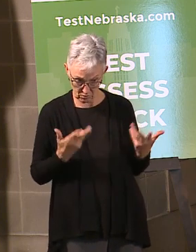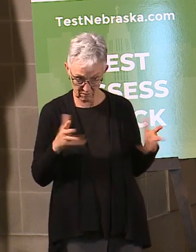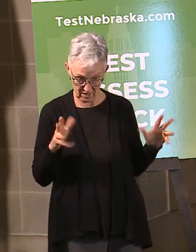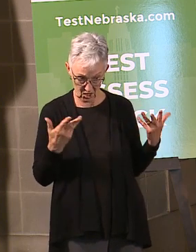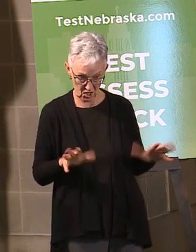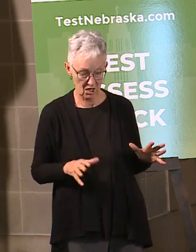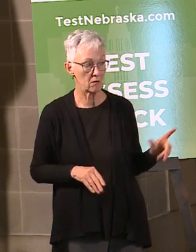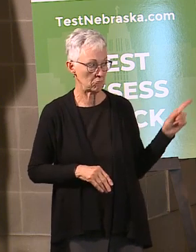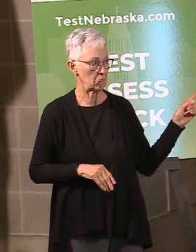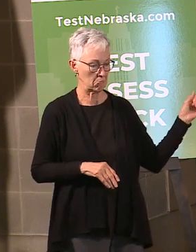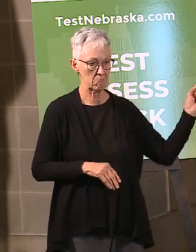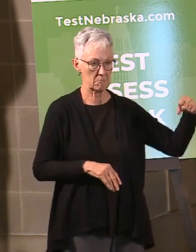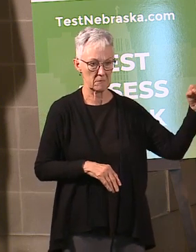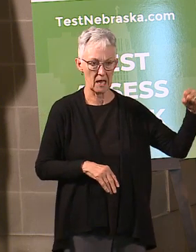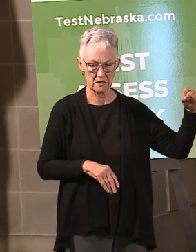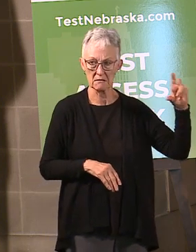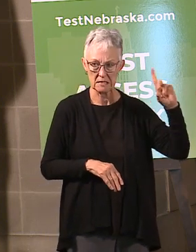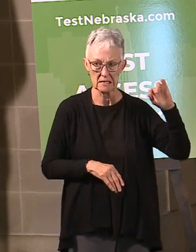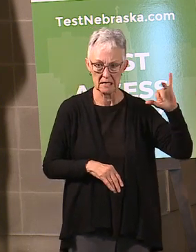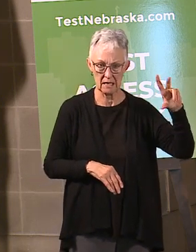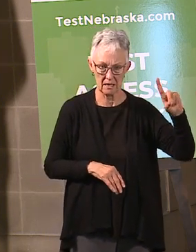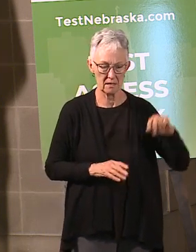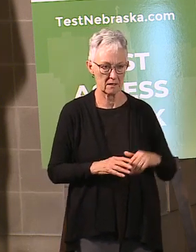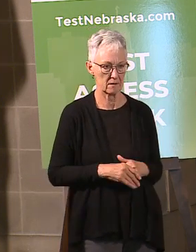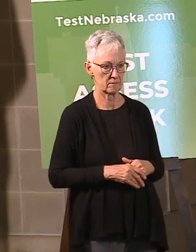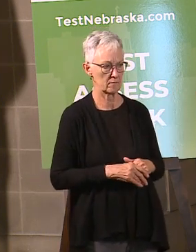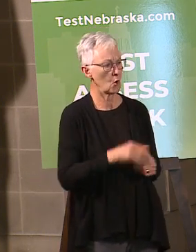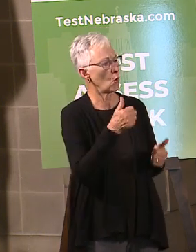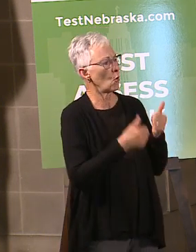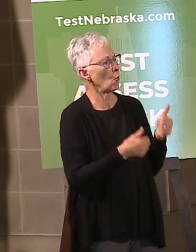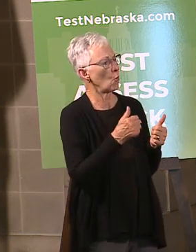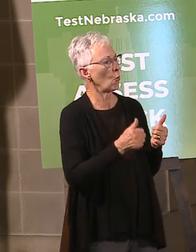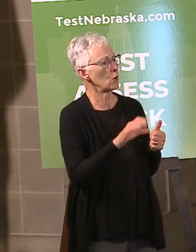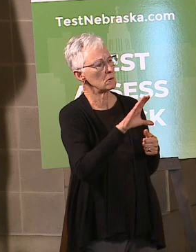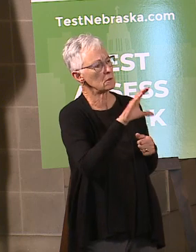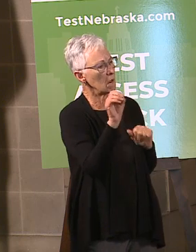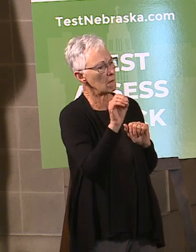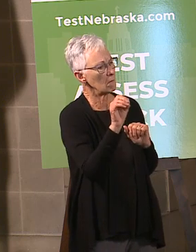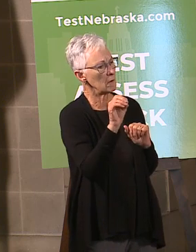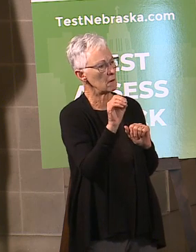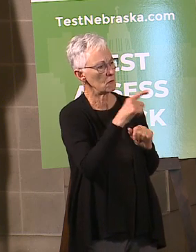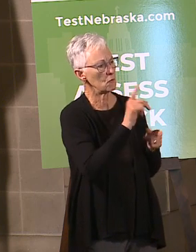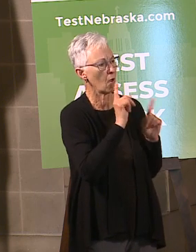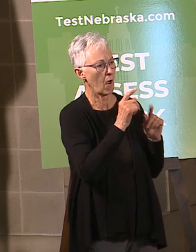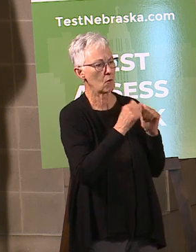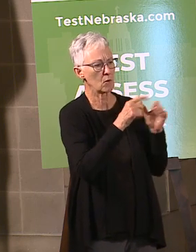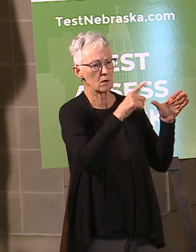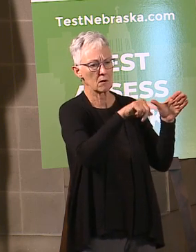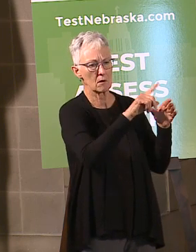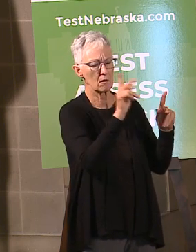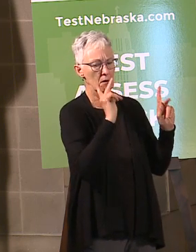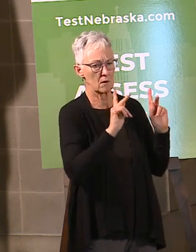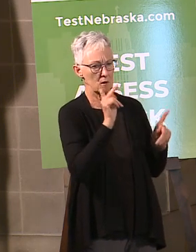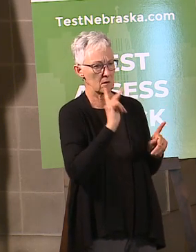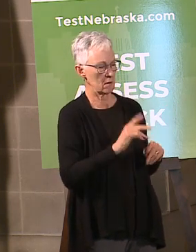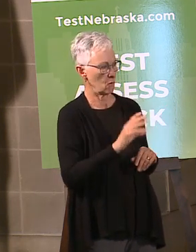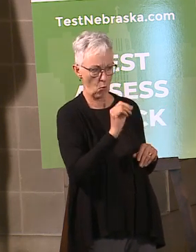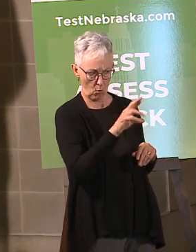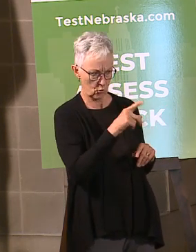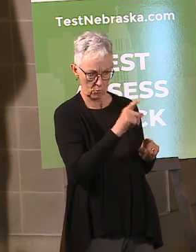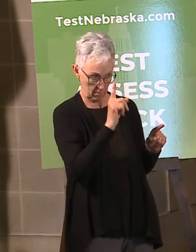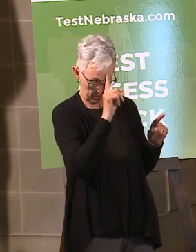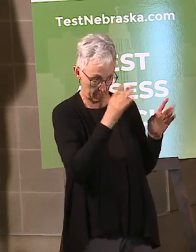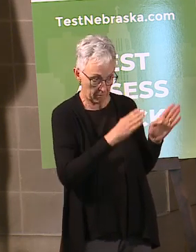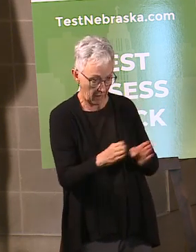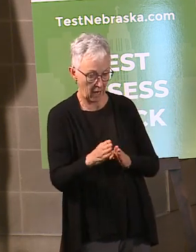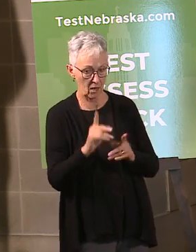yes. If so, which plant did he talk to, or conversely, if he has a plan in the future? So we met